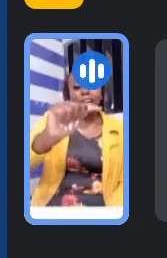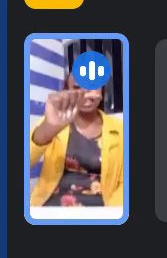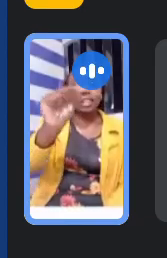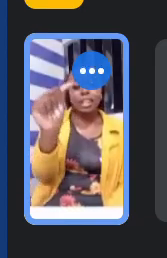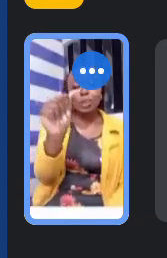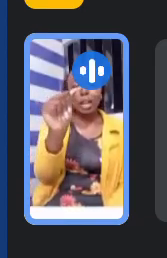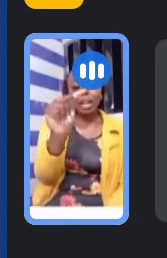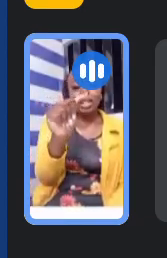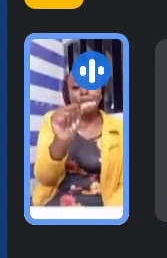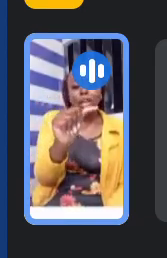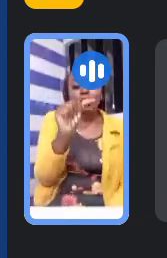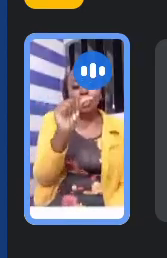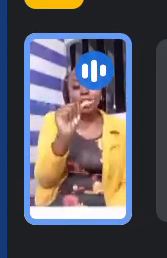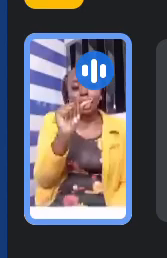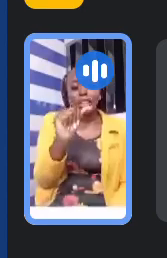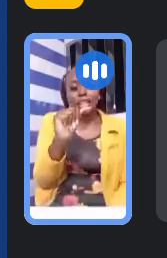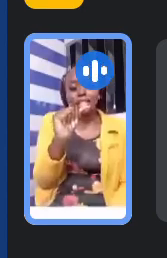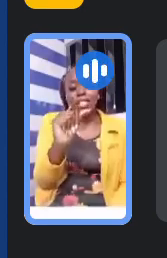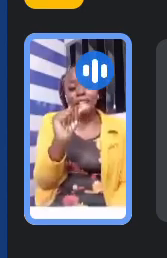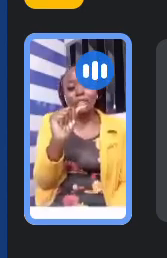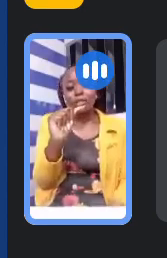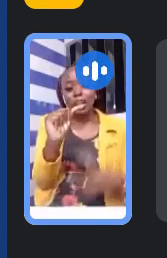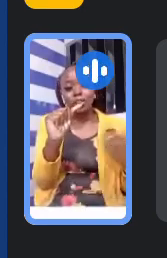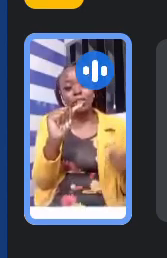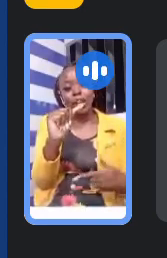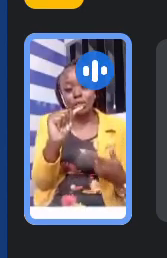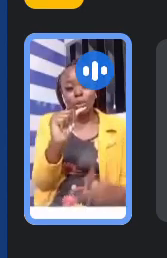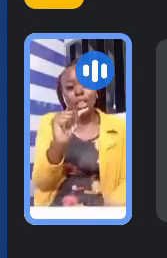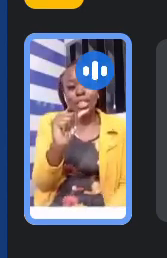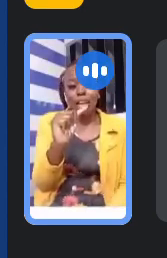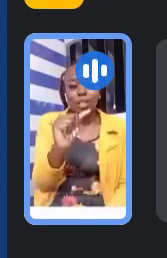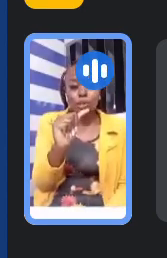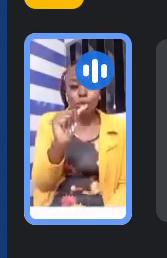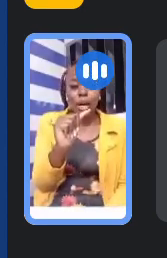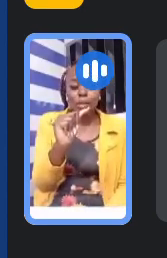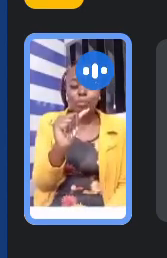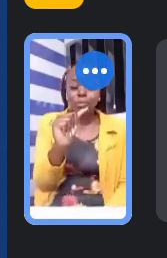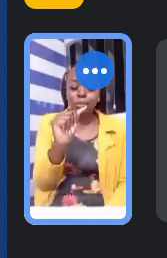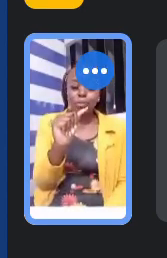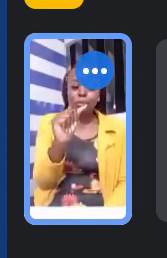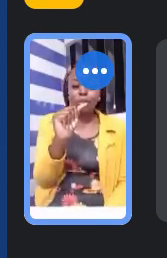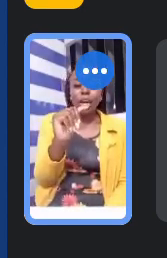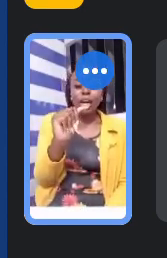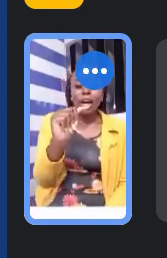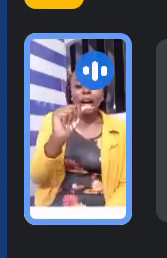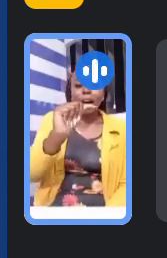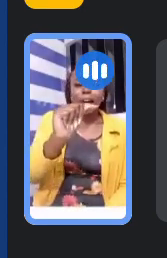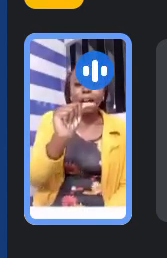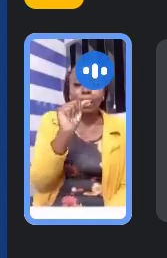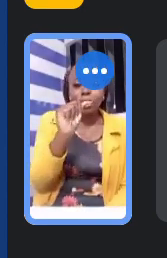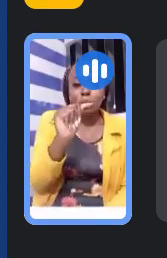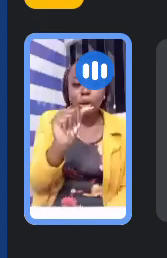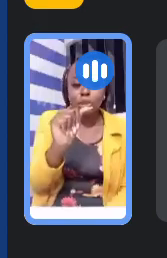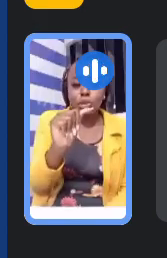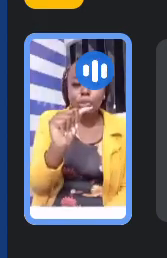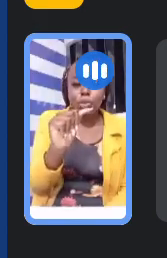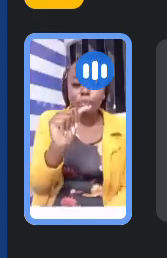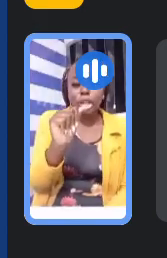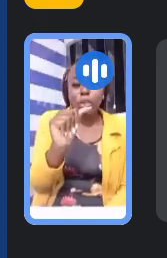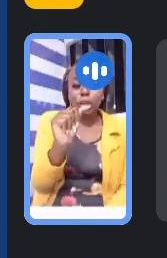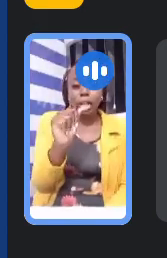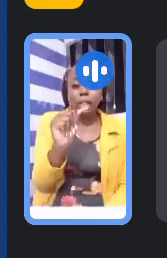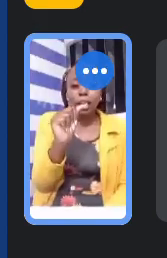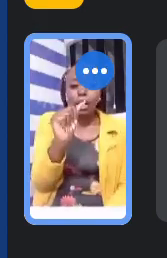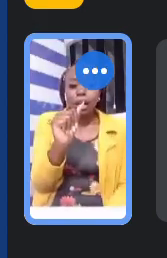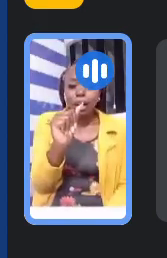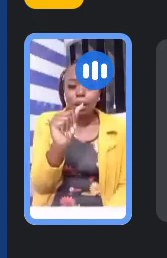A. You can as well join in. As I sign, you can all as well sign those who are those who are on Zoom with me,